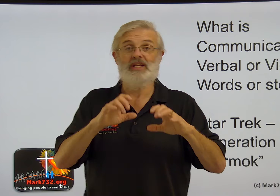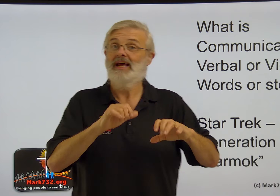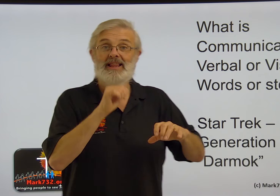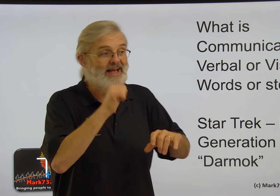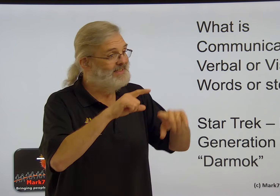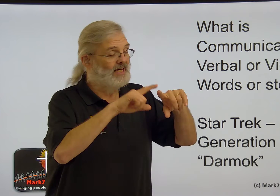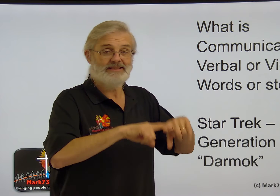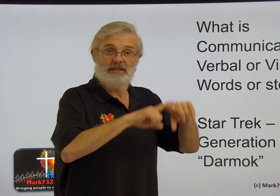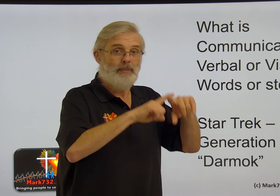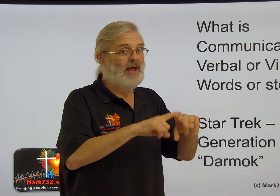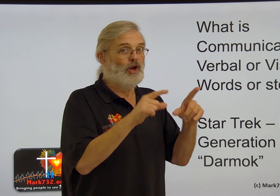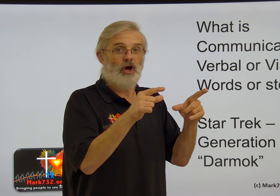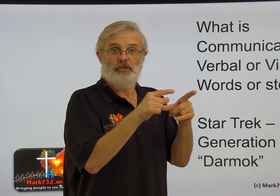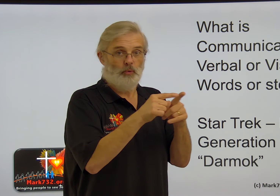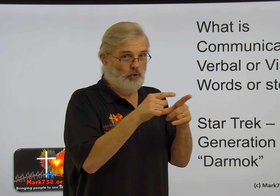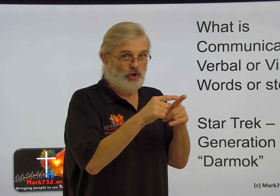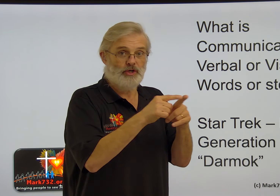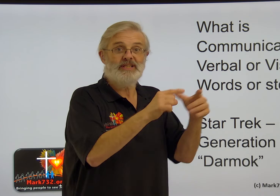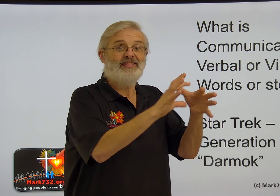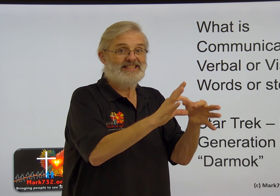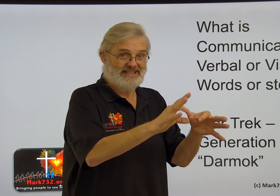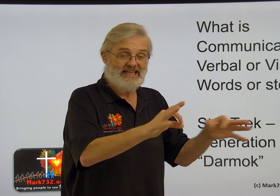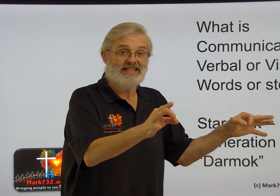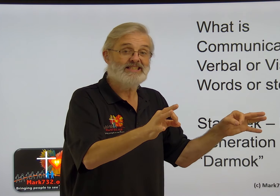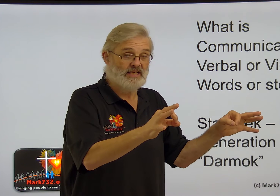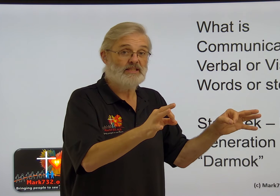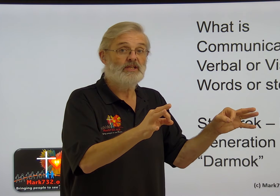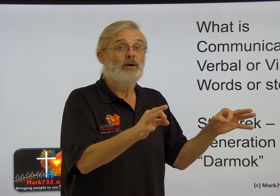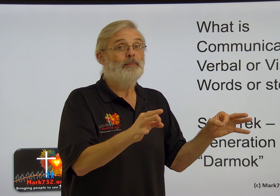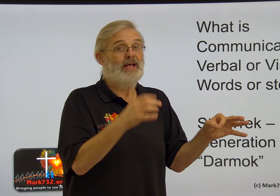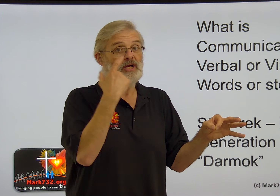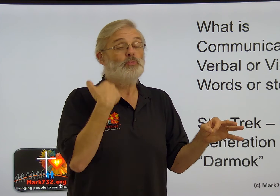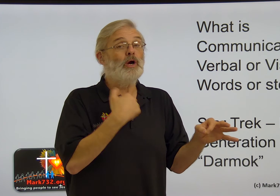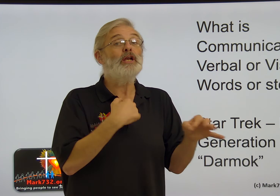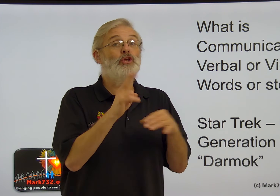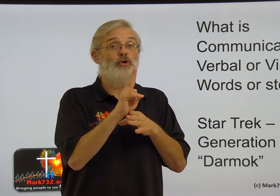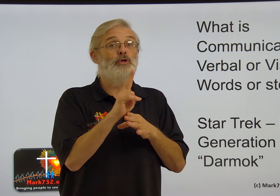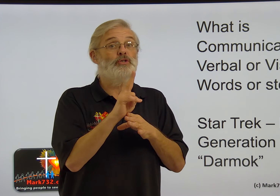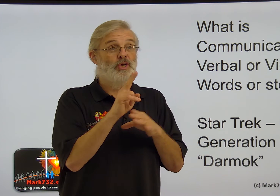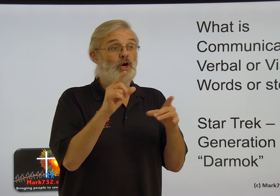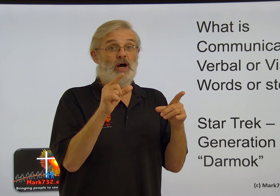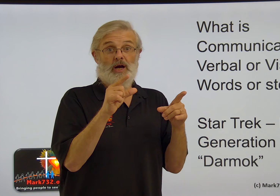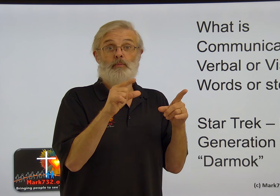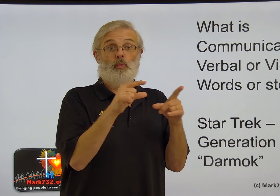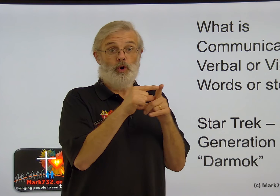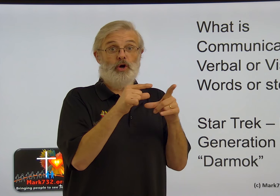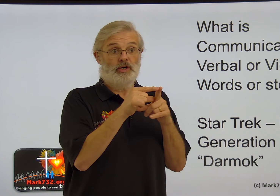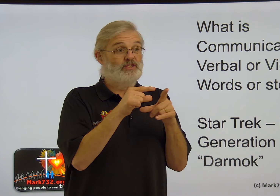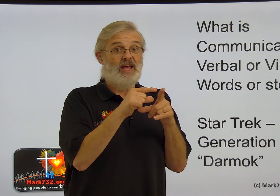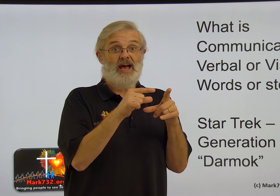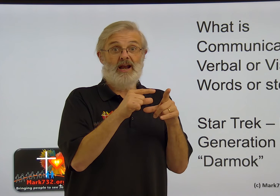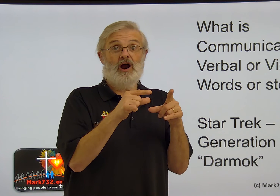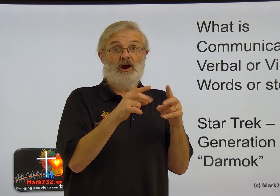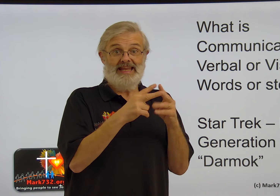that doesn't depend on the words and the sentences. Because we're going to use words that are easy